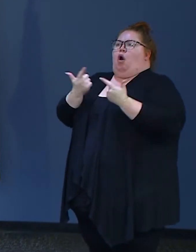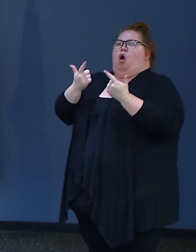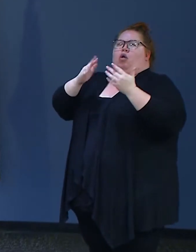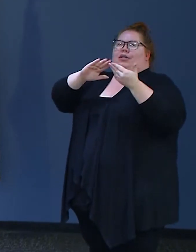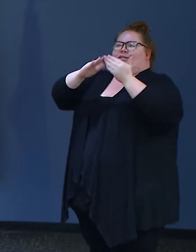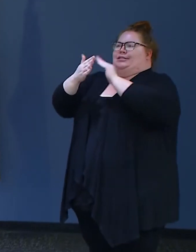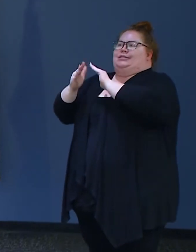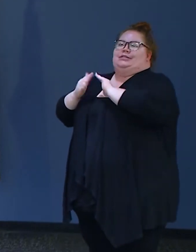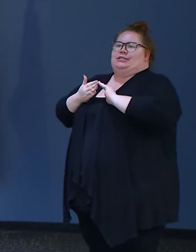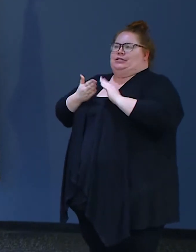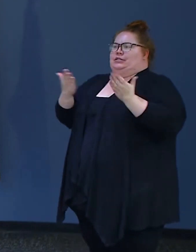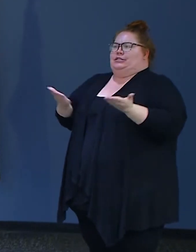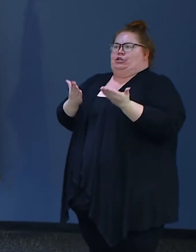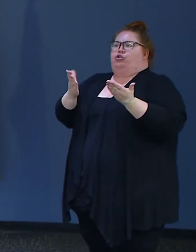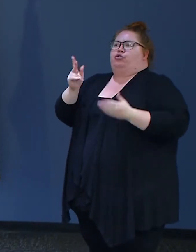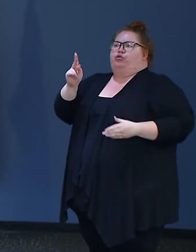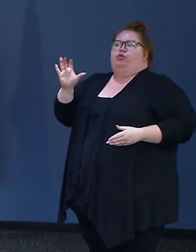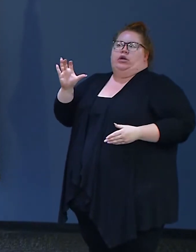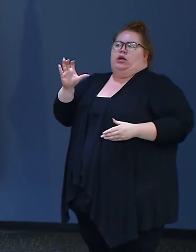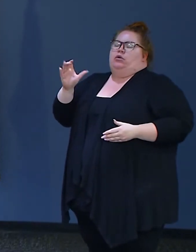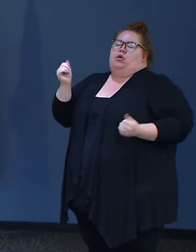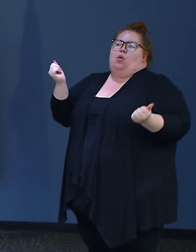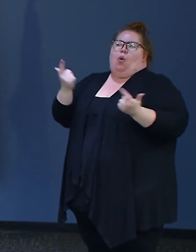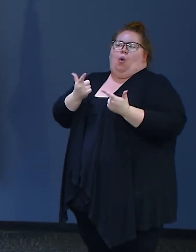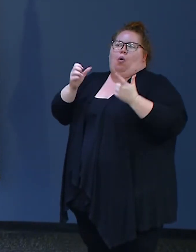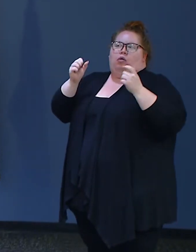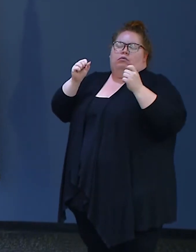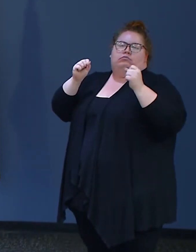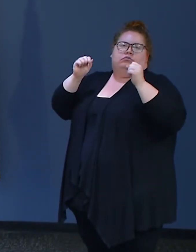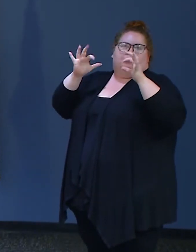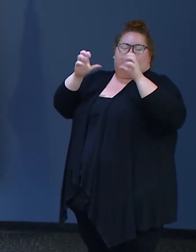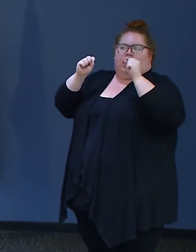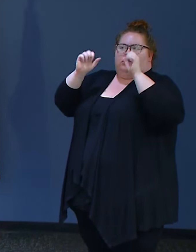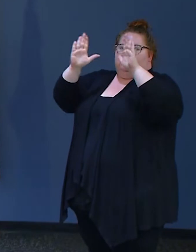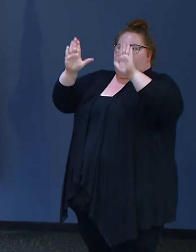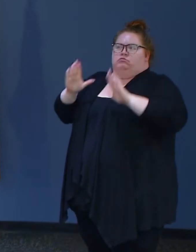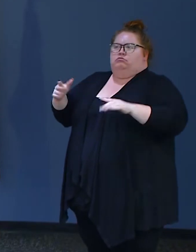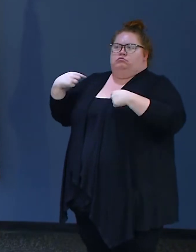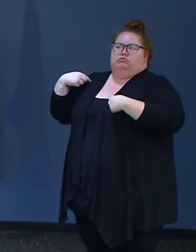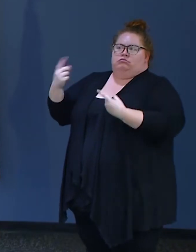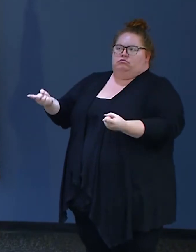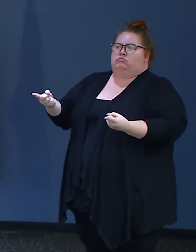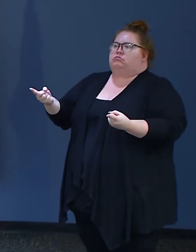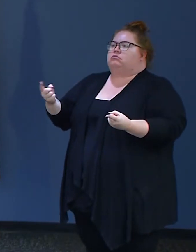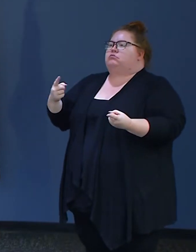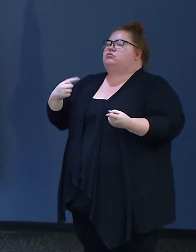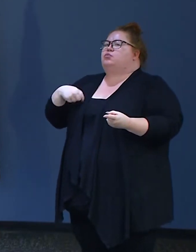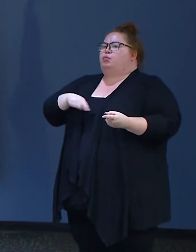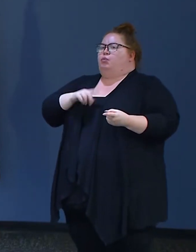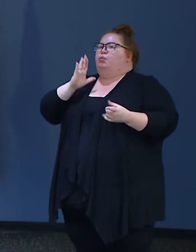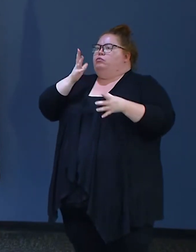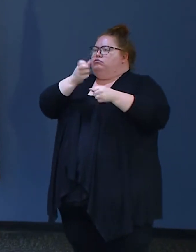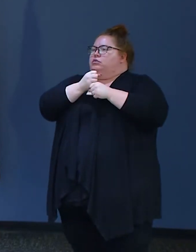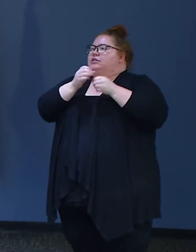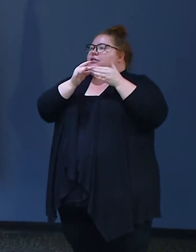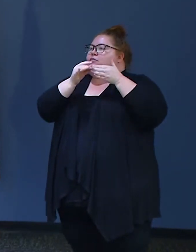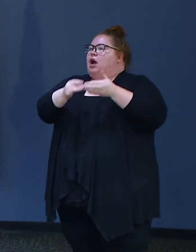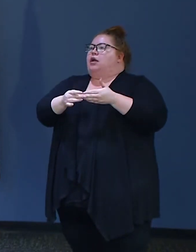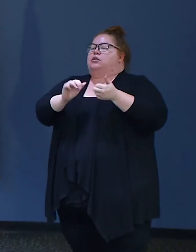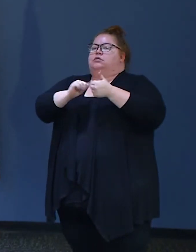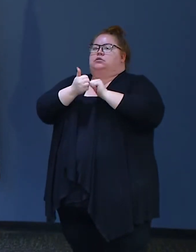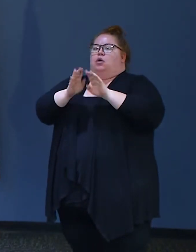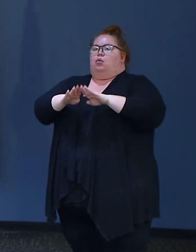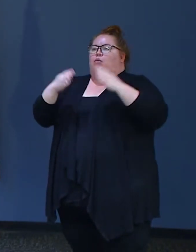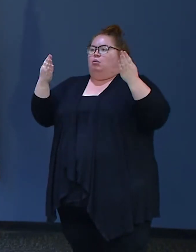been phenomenal through this entire process, and as we receive guidance and we work with our cities to reopen,